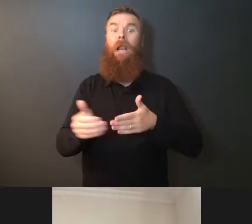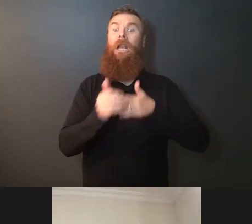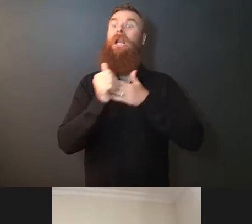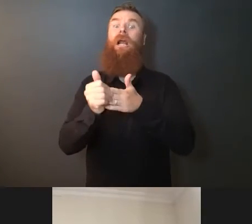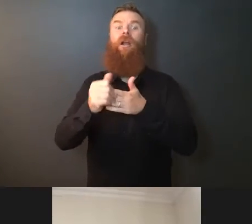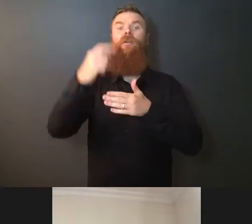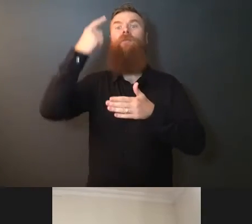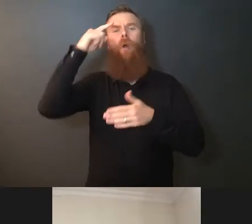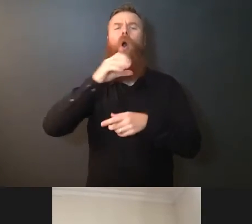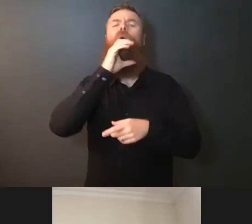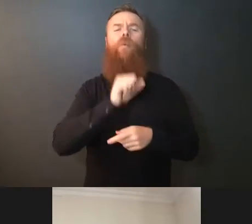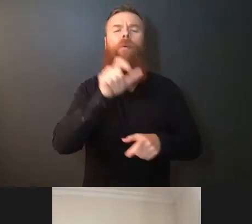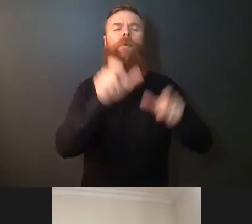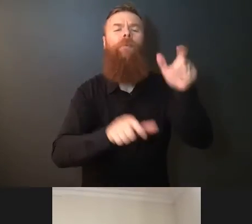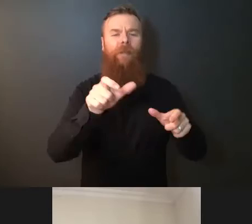I think,